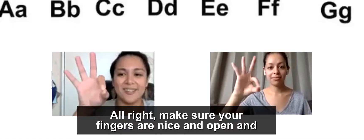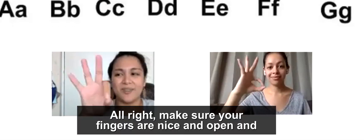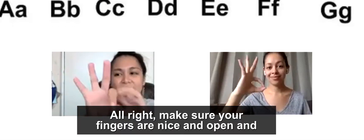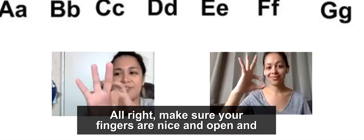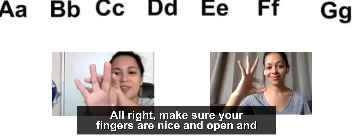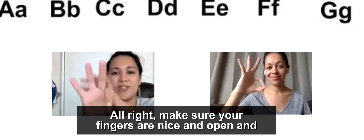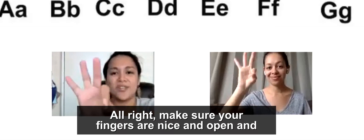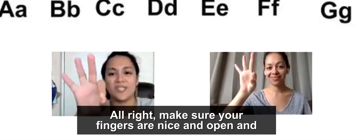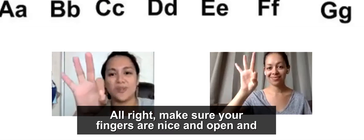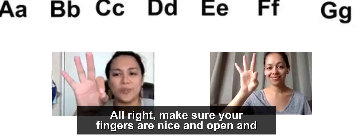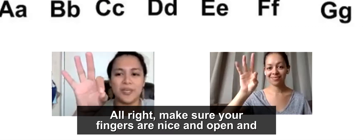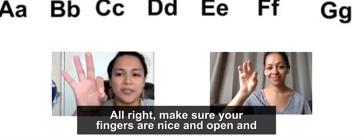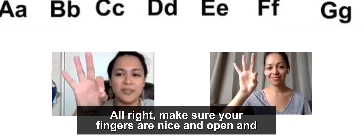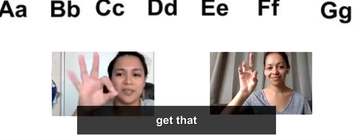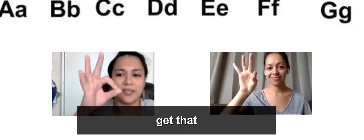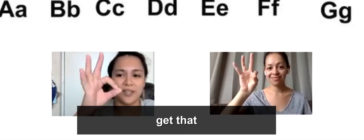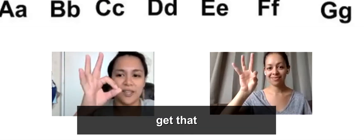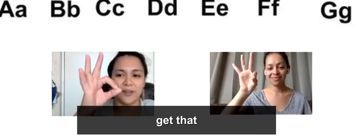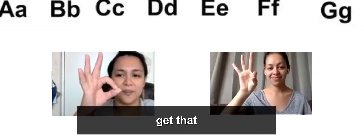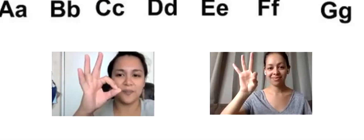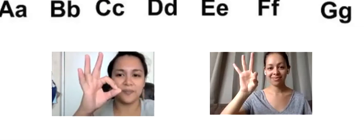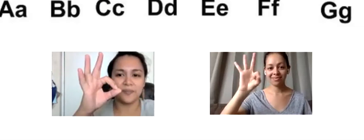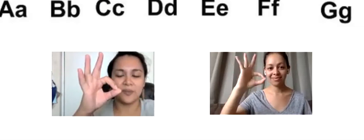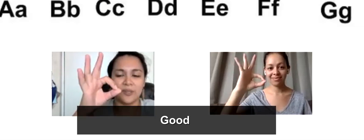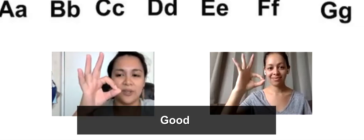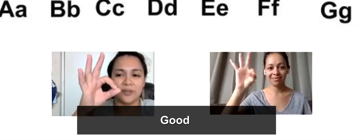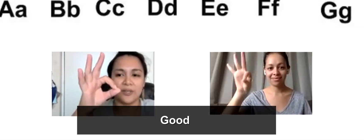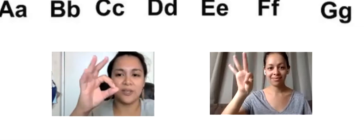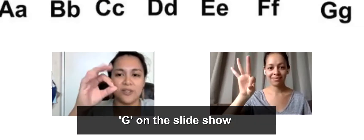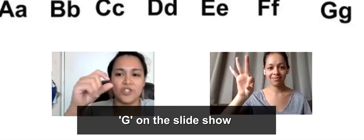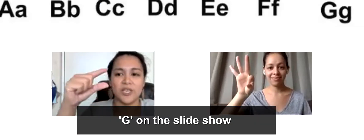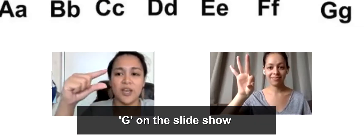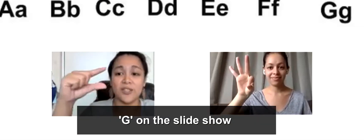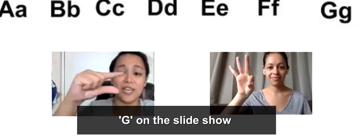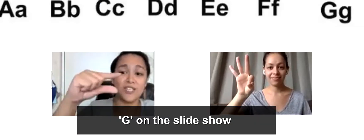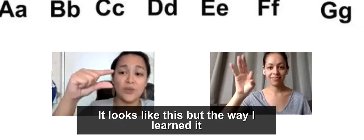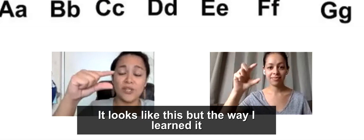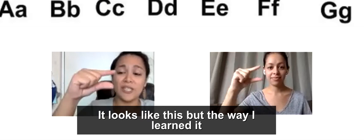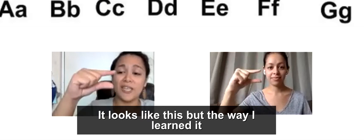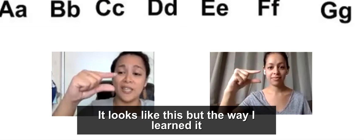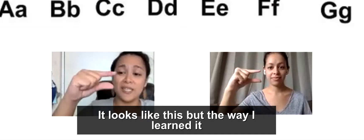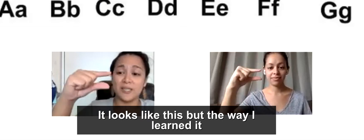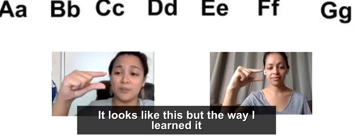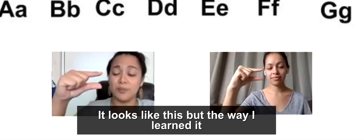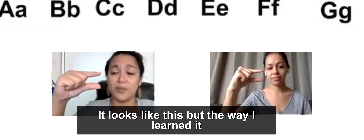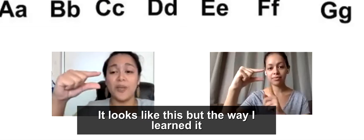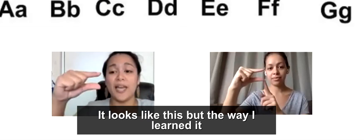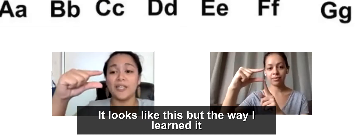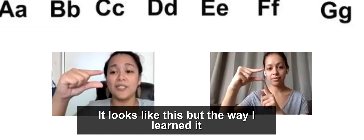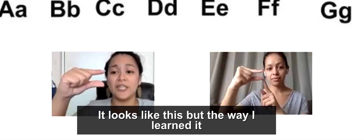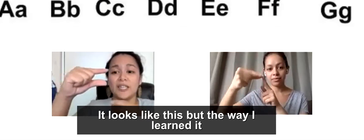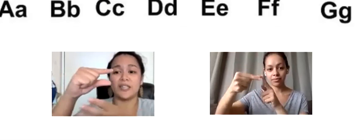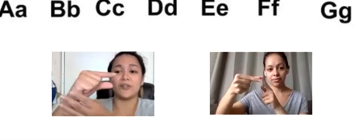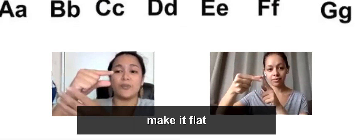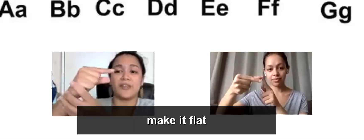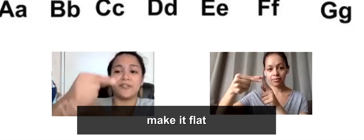All right, make sure your fingers are nice and open and get that. Good. G, on the slideshow, it looks like this, but the way I learned